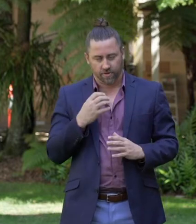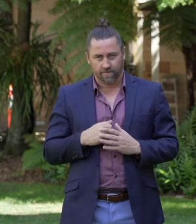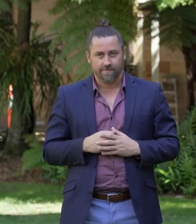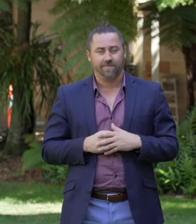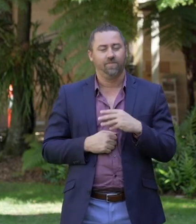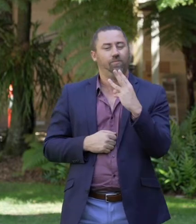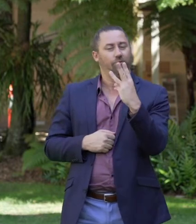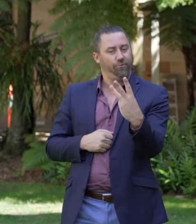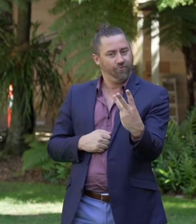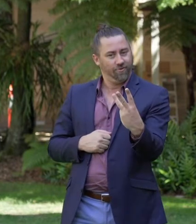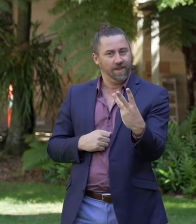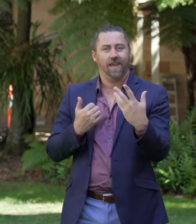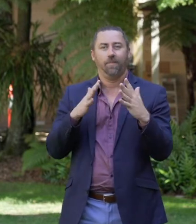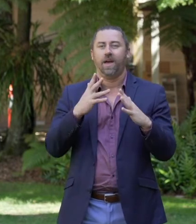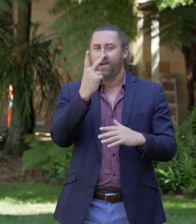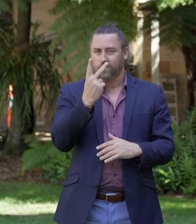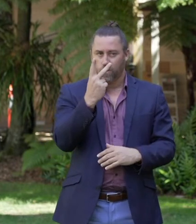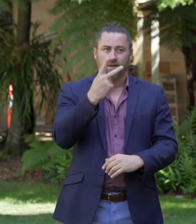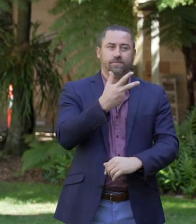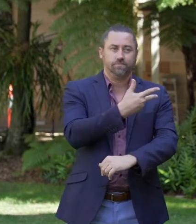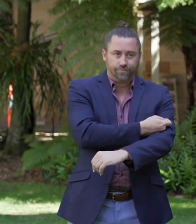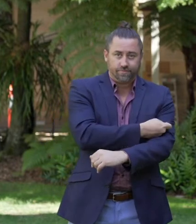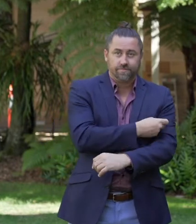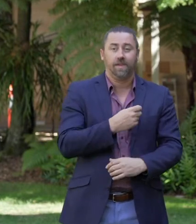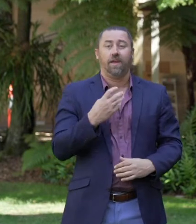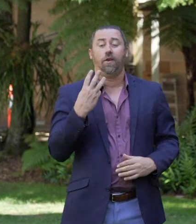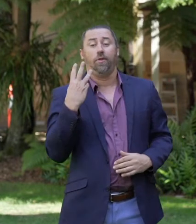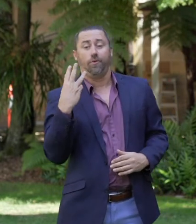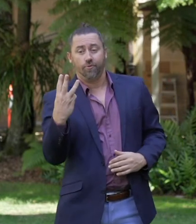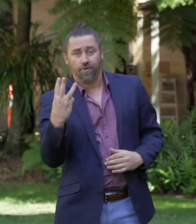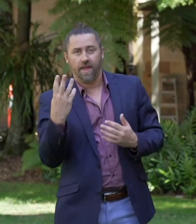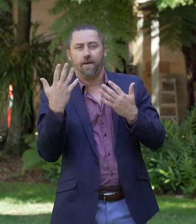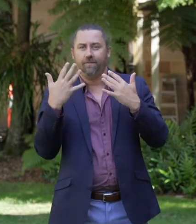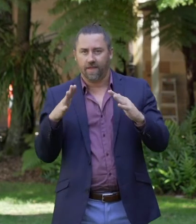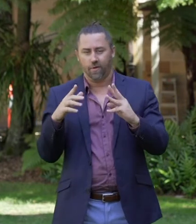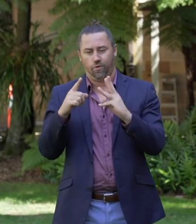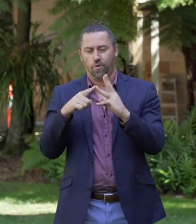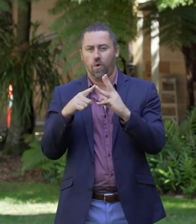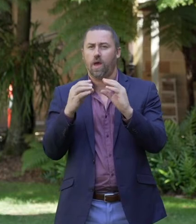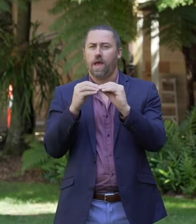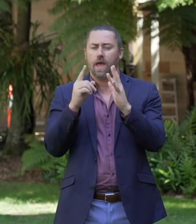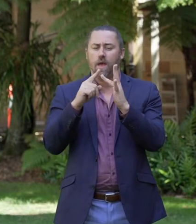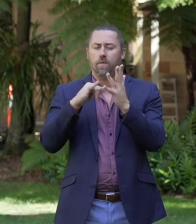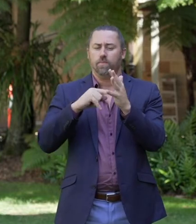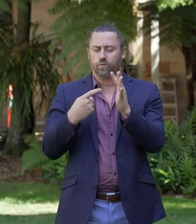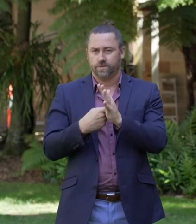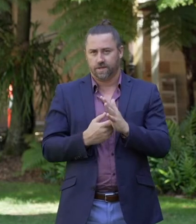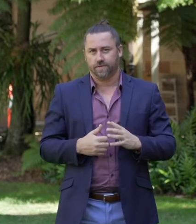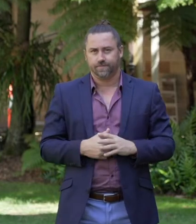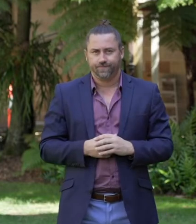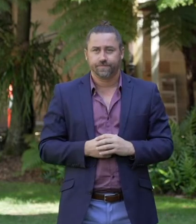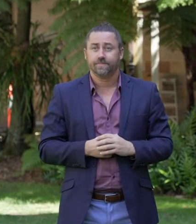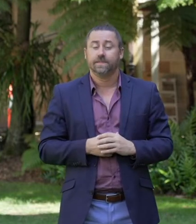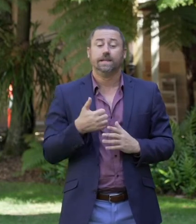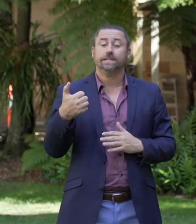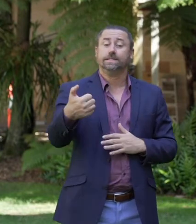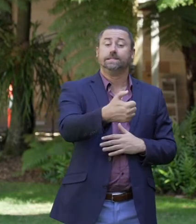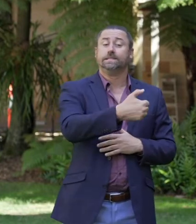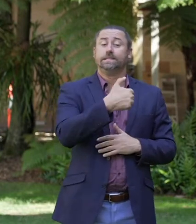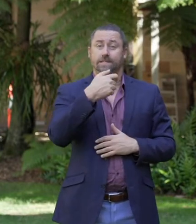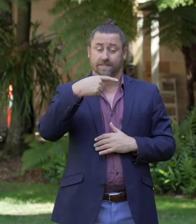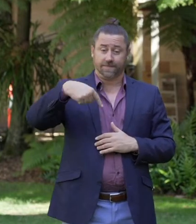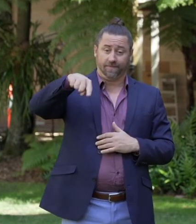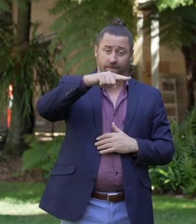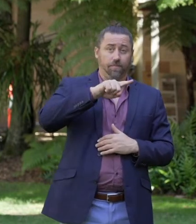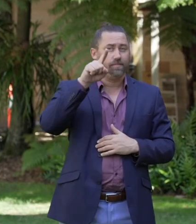3 had received 2 doses of vaccine, and 3 had received boosters. 6 of the people who died were in